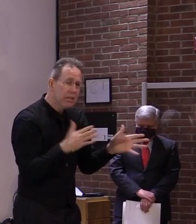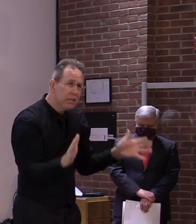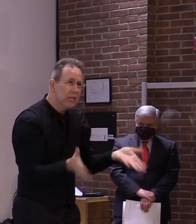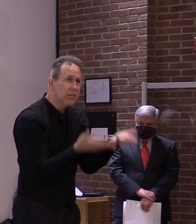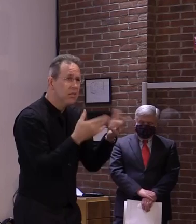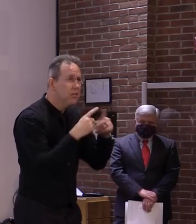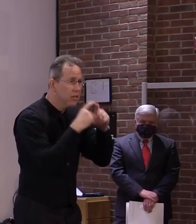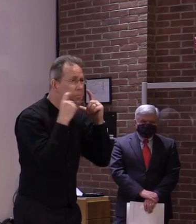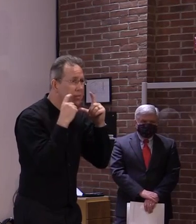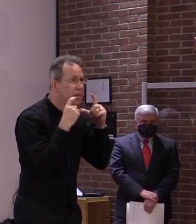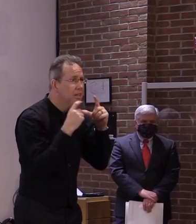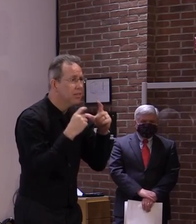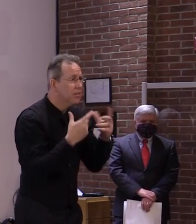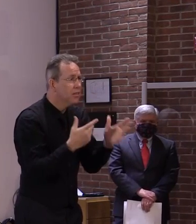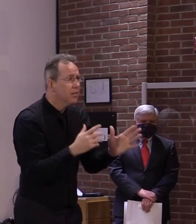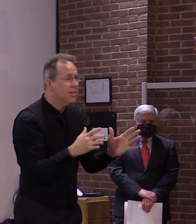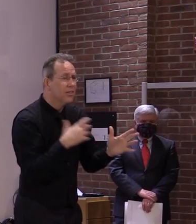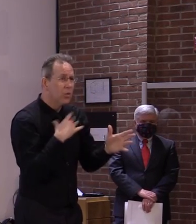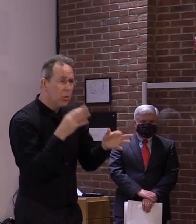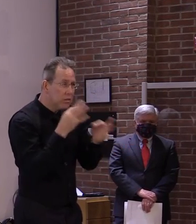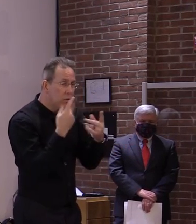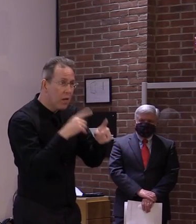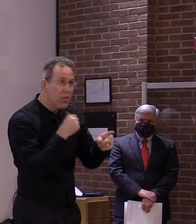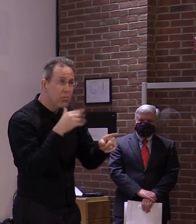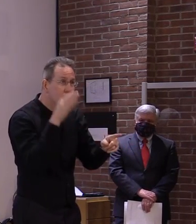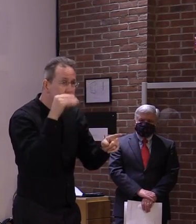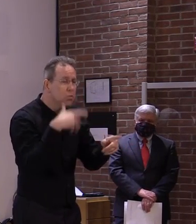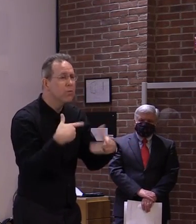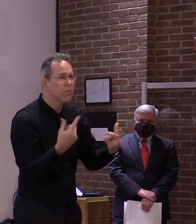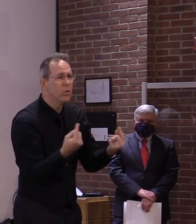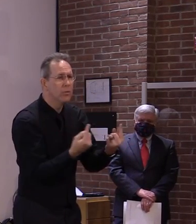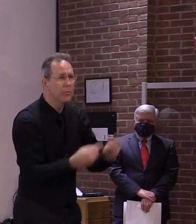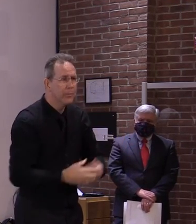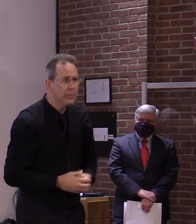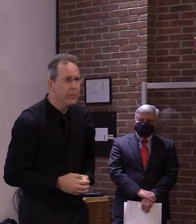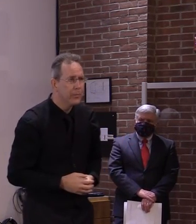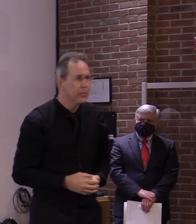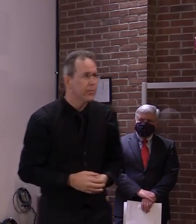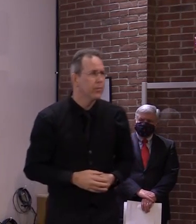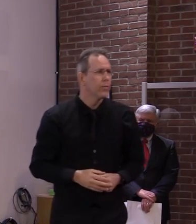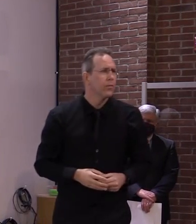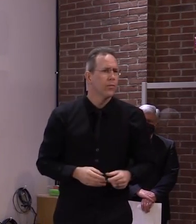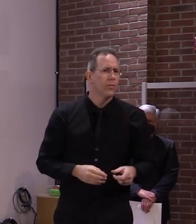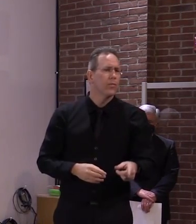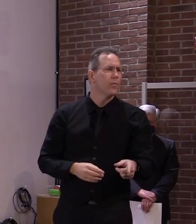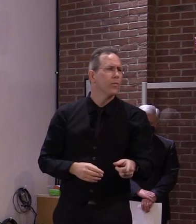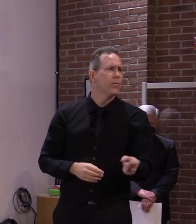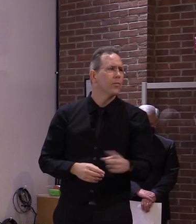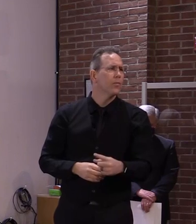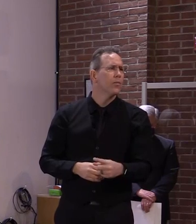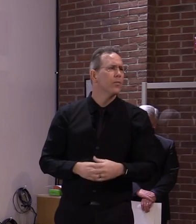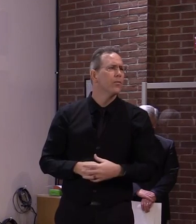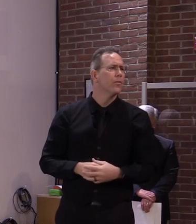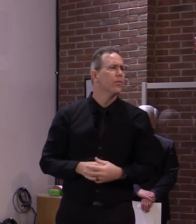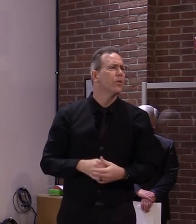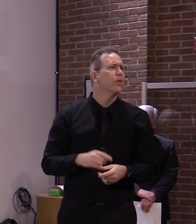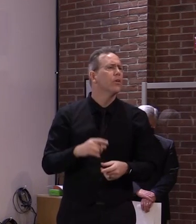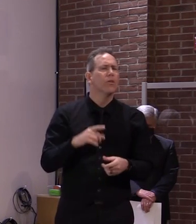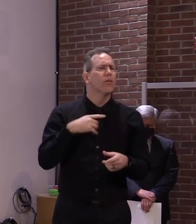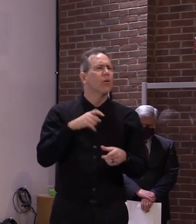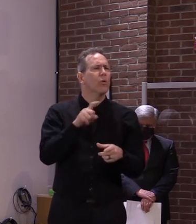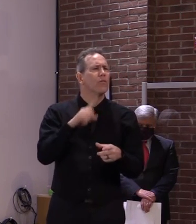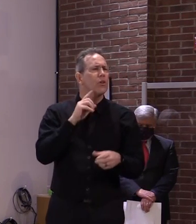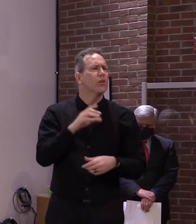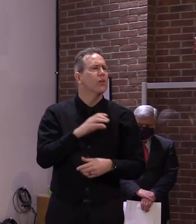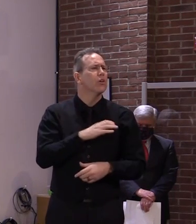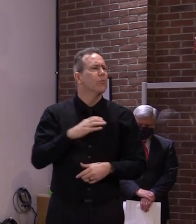there. Can I ask Commissioner Sherling if he's heard anything? Yeah. Commissioner Sherling, are you hearing anything